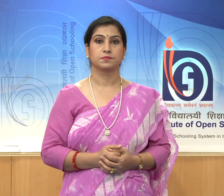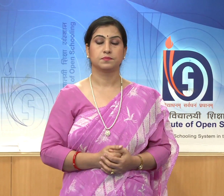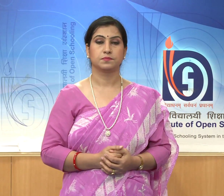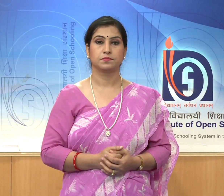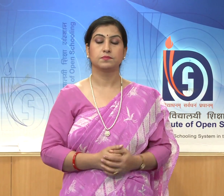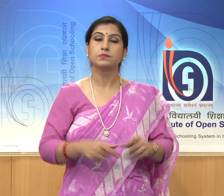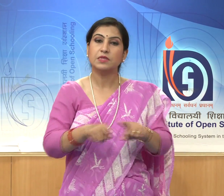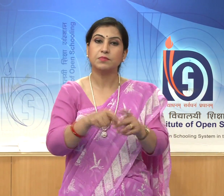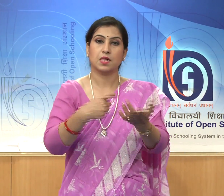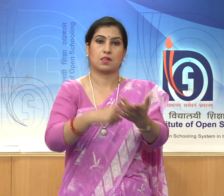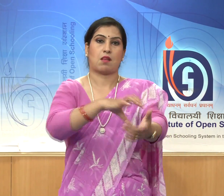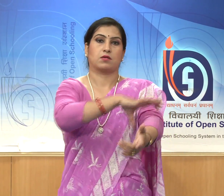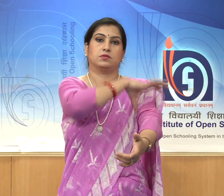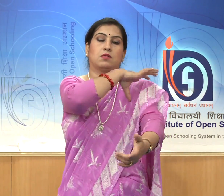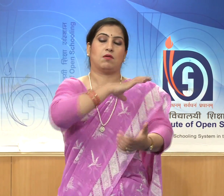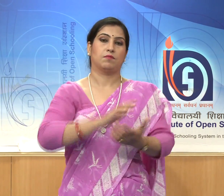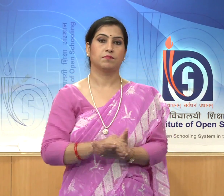and Rajasthan.